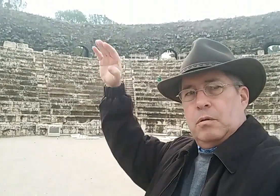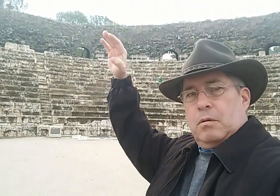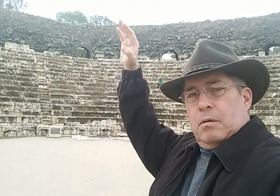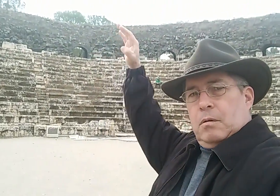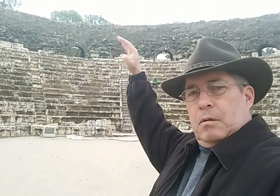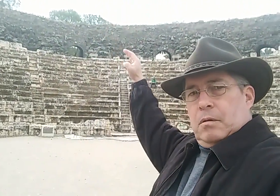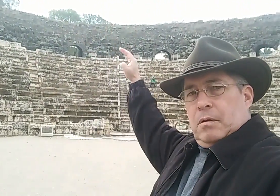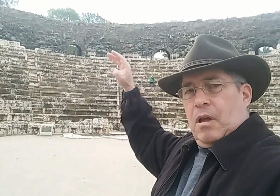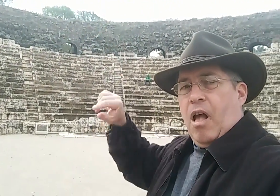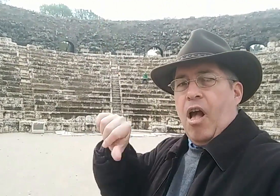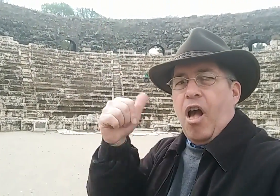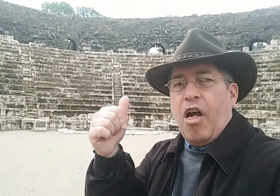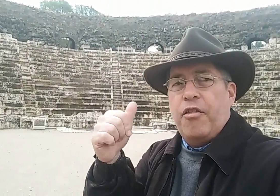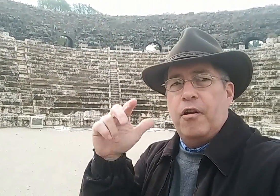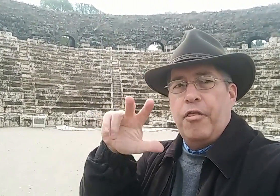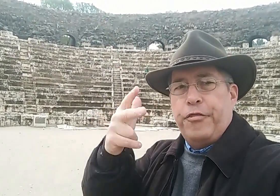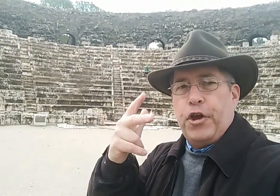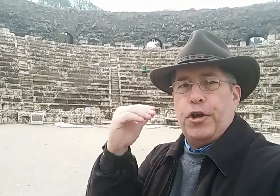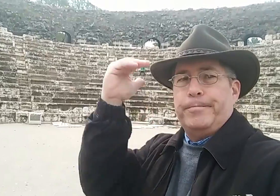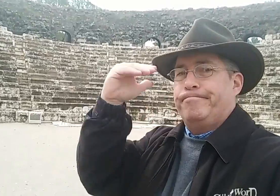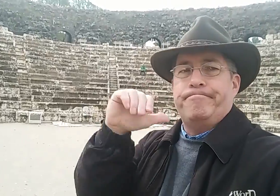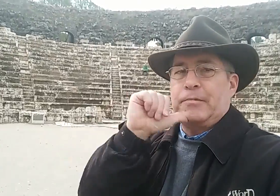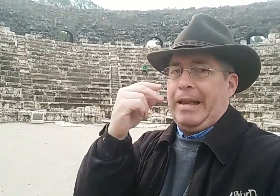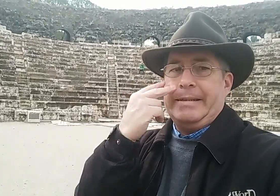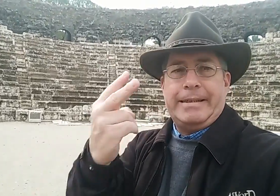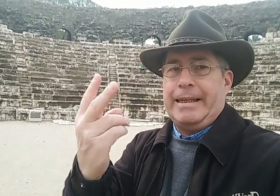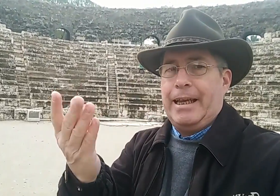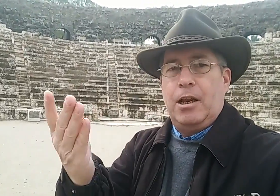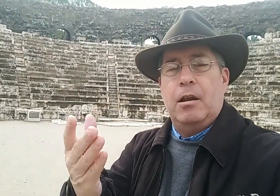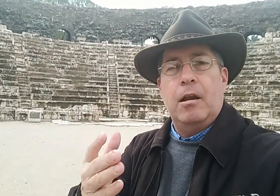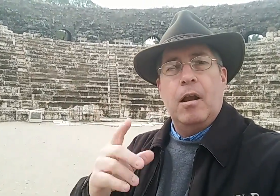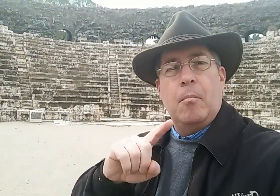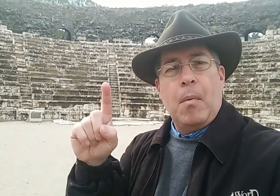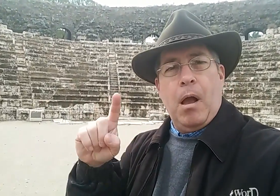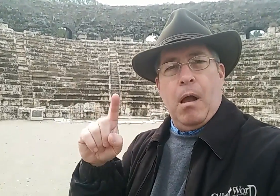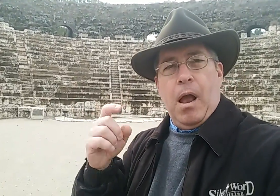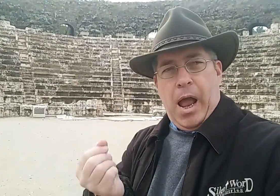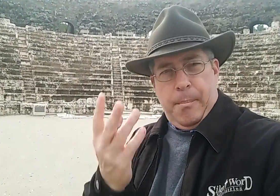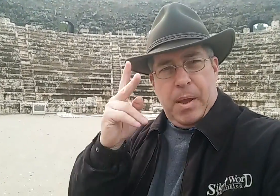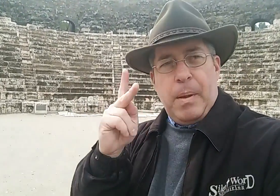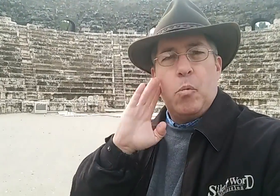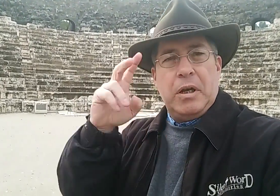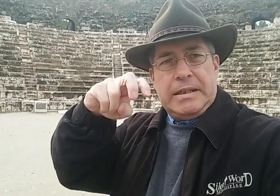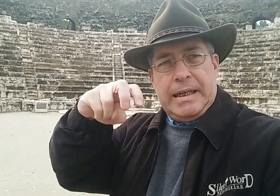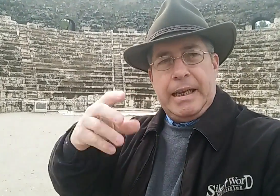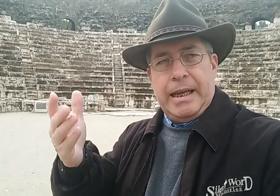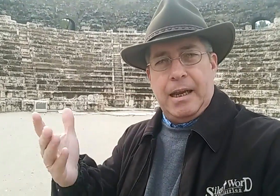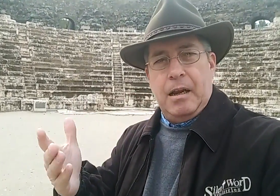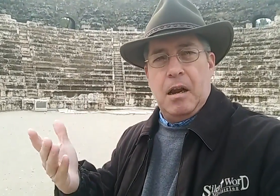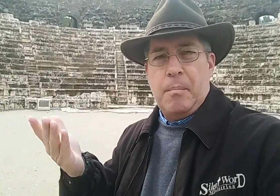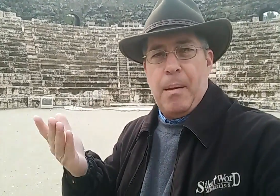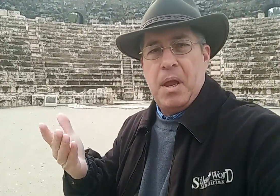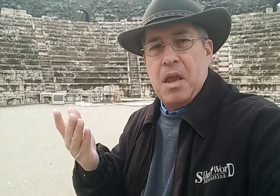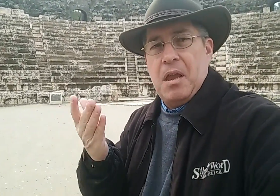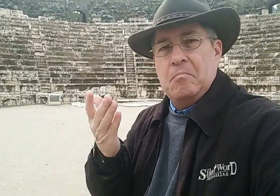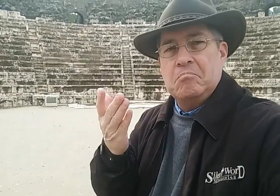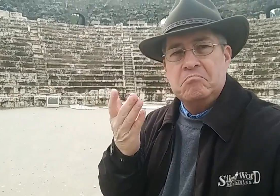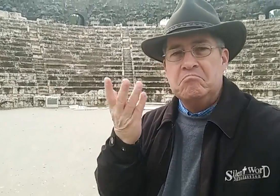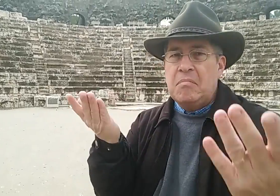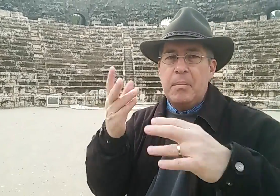Roman It has been said that there are about 80,000 people as high as in this area. the 3rd level. Okay? Then also you would